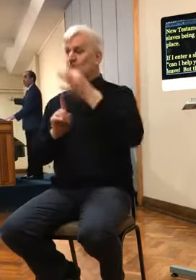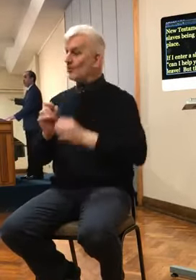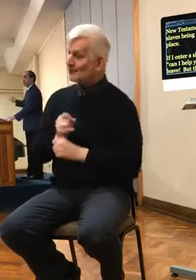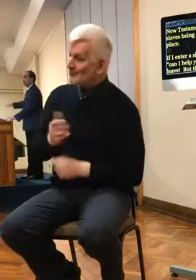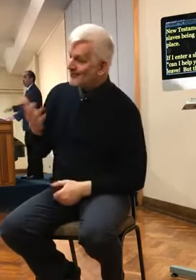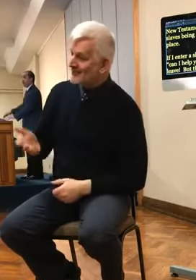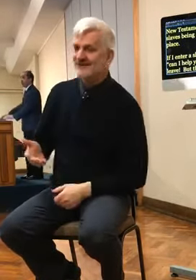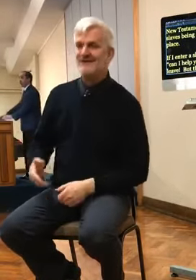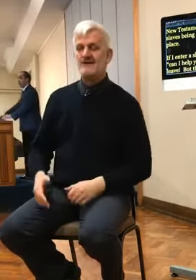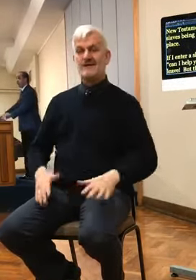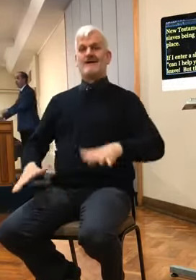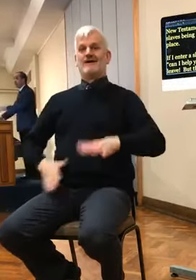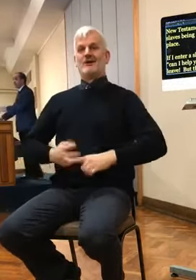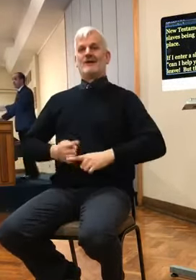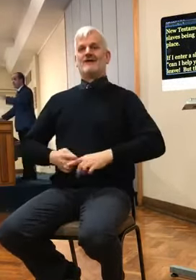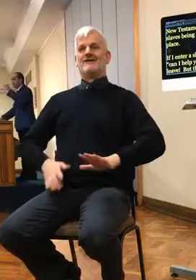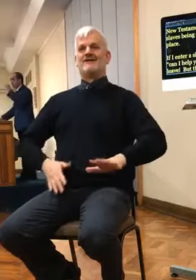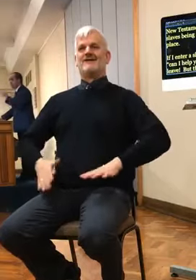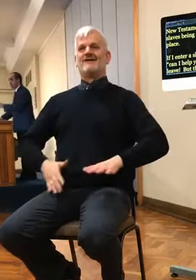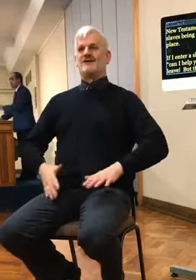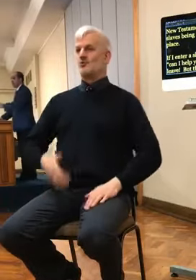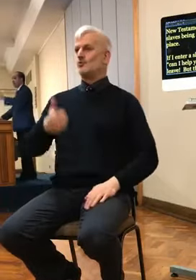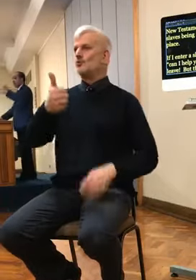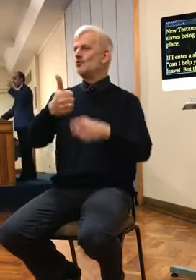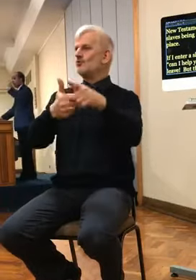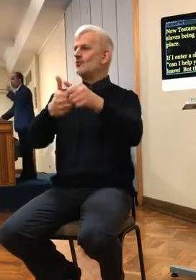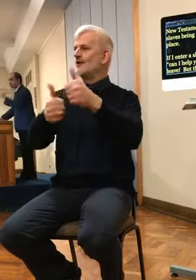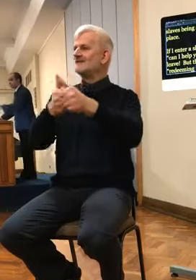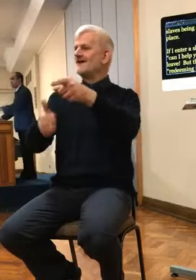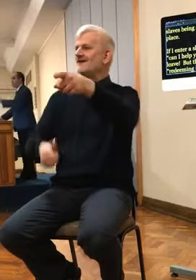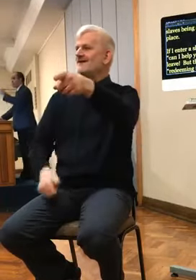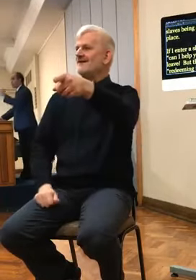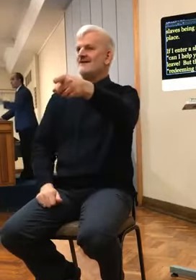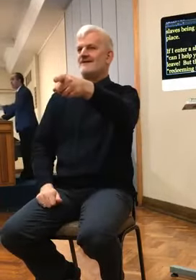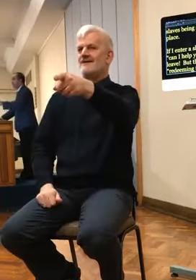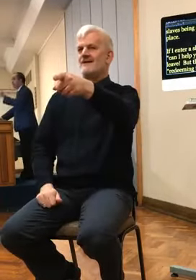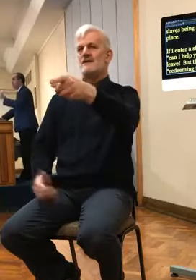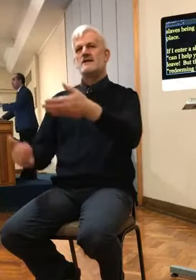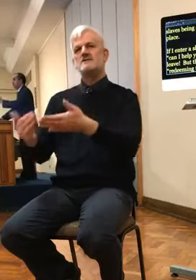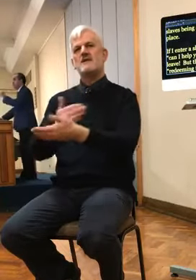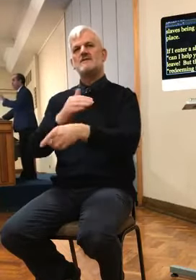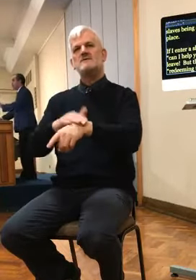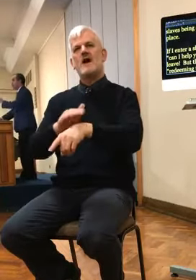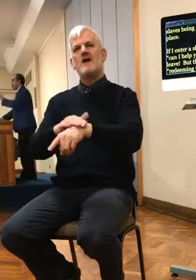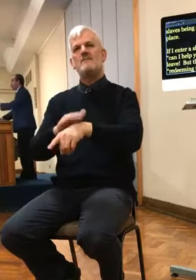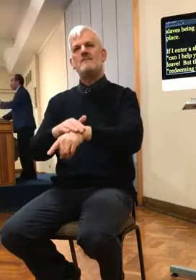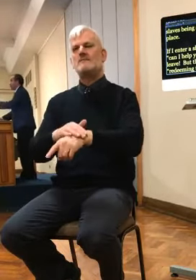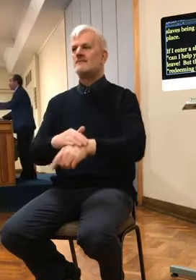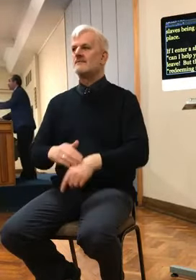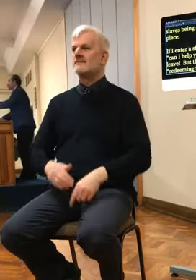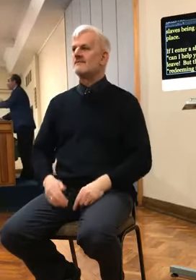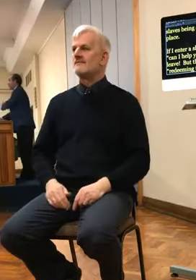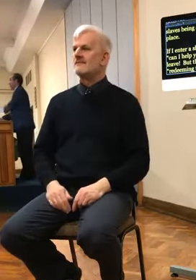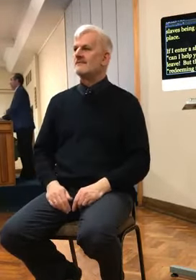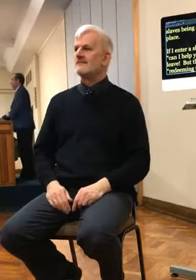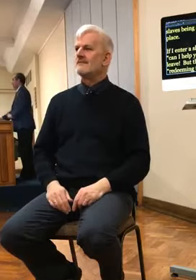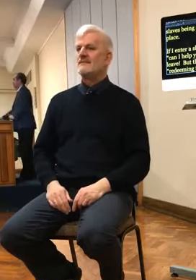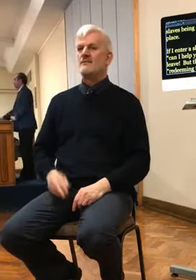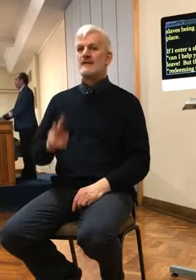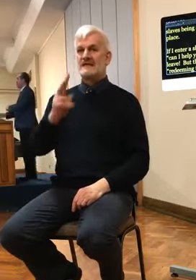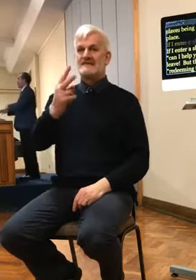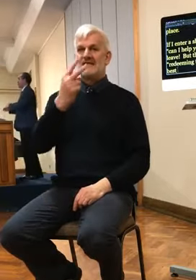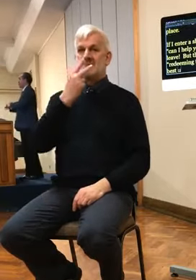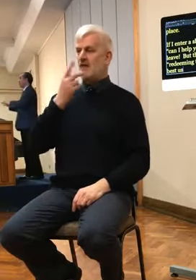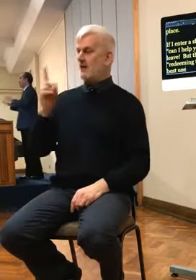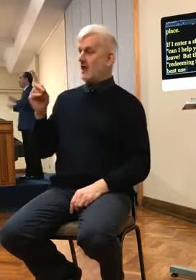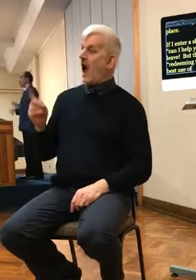you may put there, the idea is the seller is redeeming the time, making the best of the occasion.